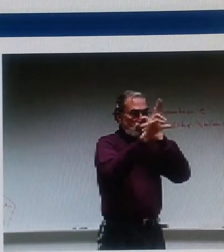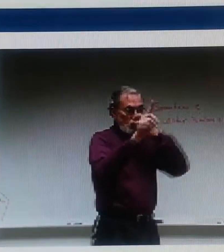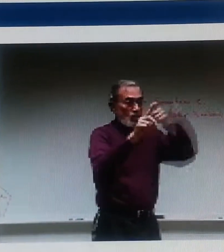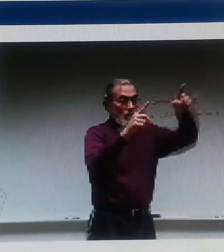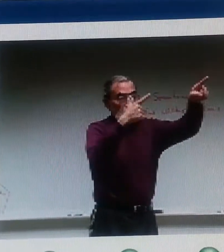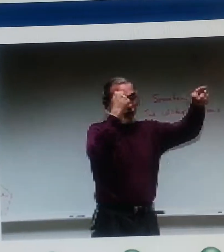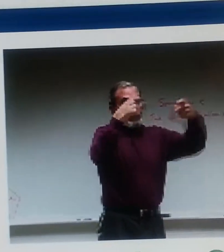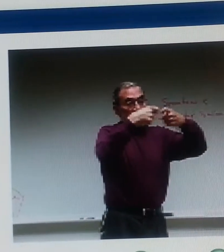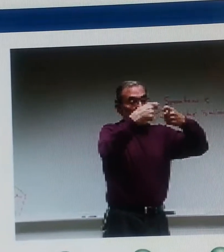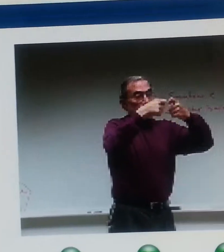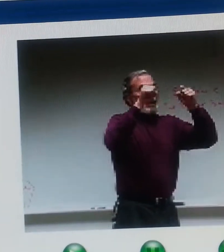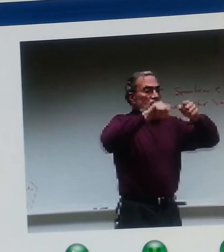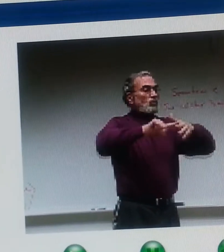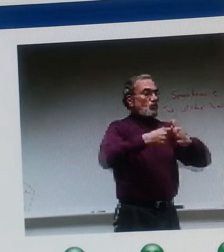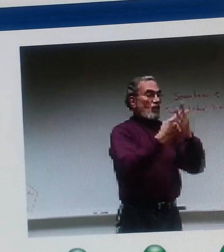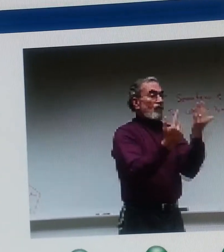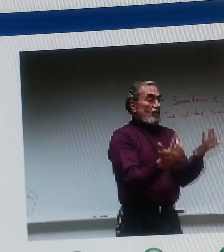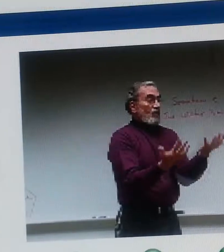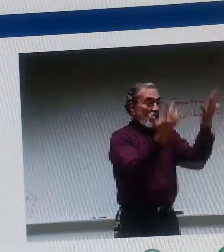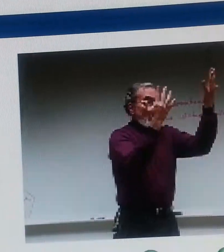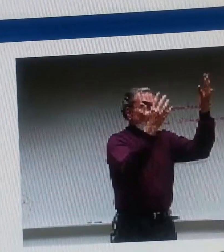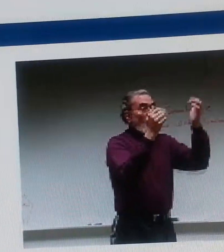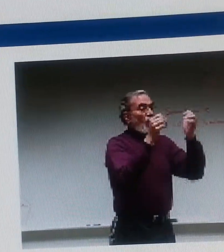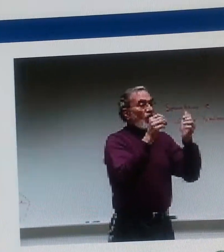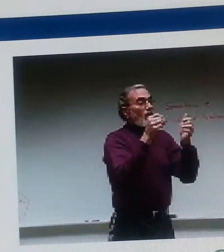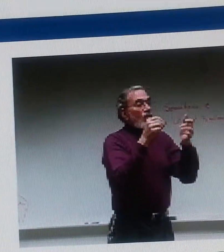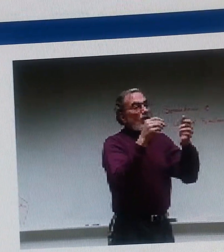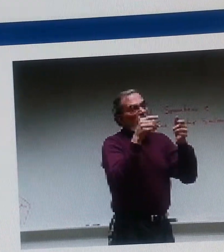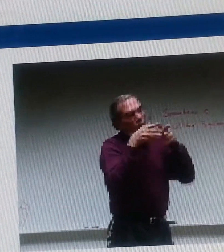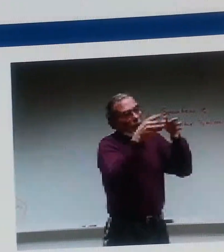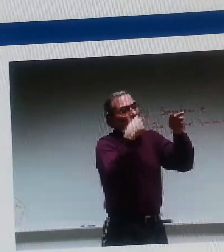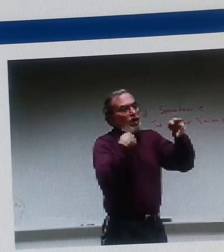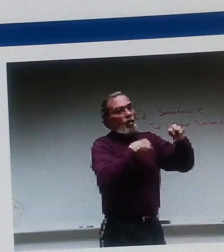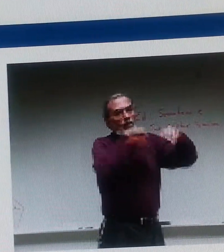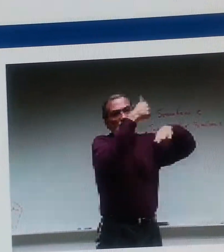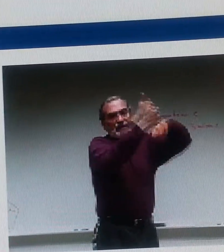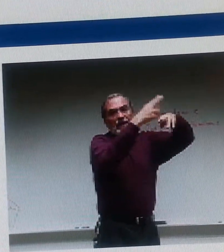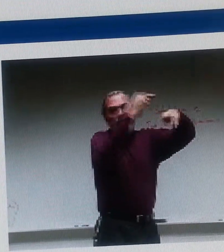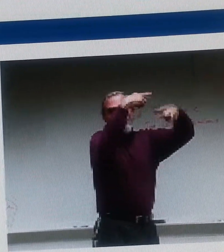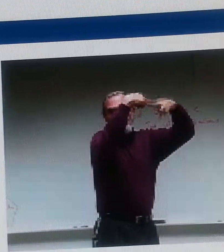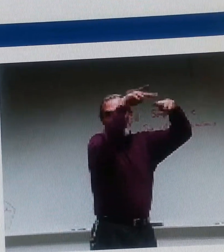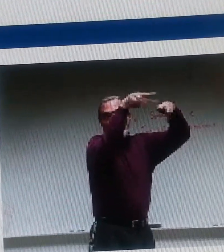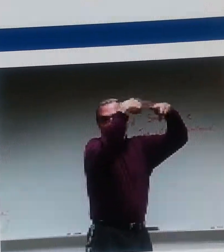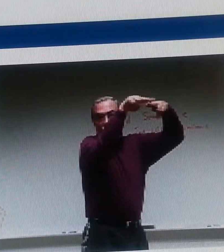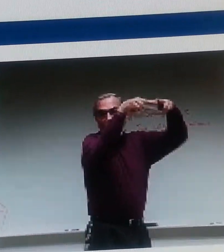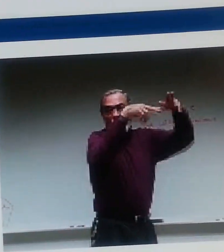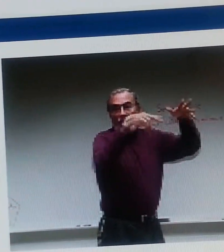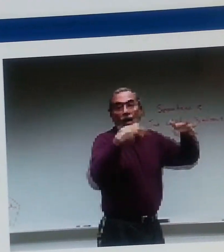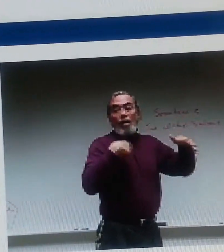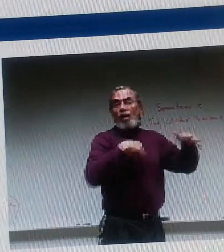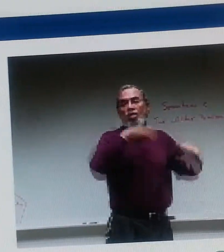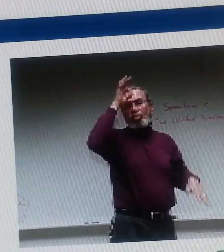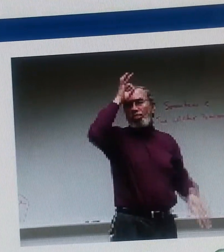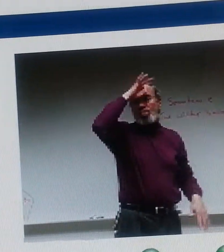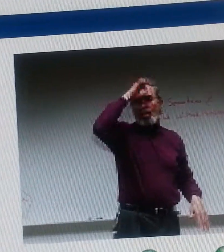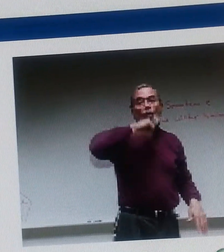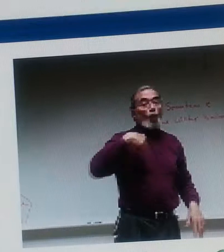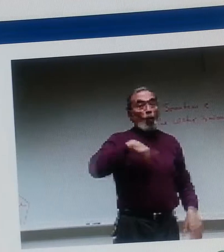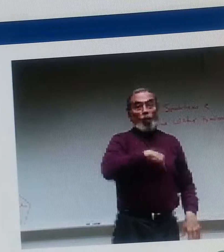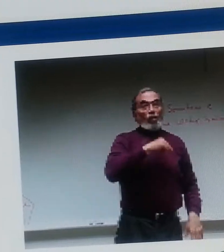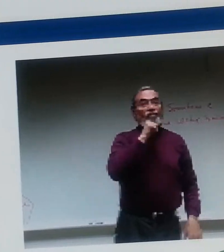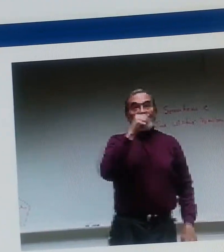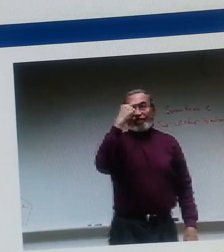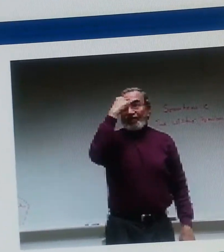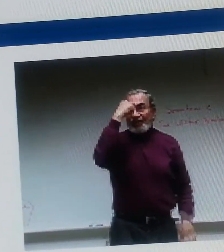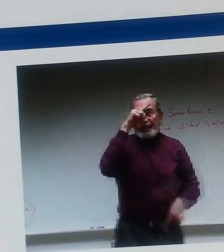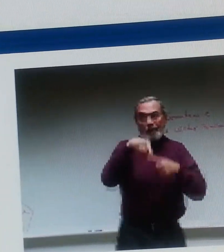Because it was a fire hazard. Because the electricity, that connection we made, could have started a fire. So we set it up on top of the door, but we